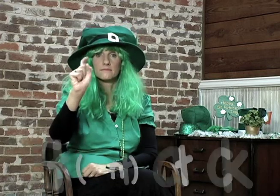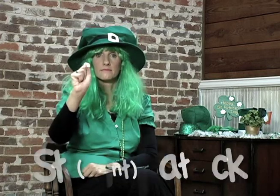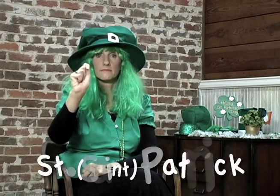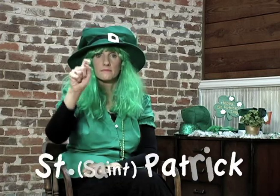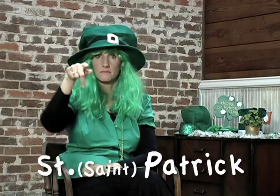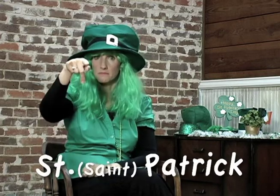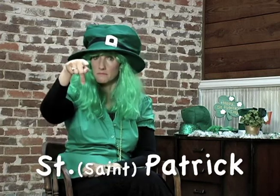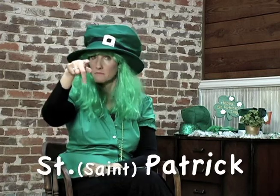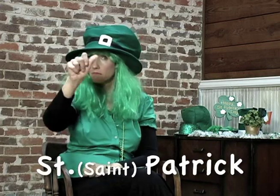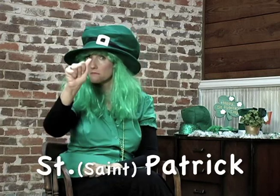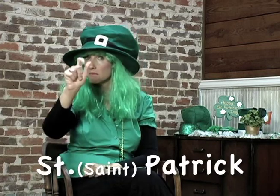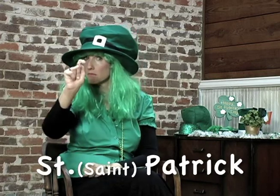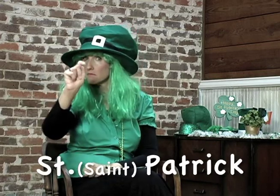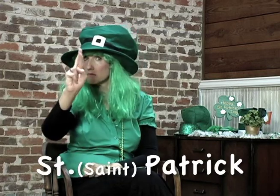Patrick.